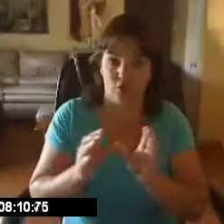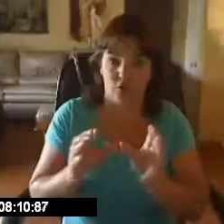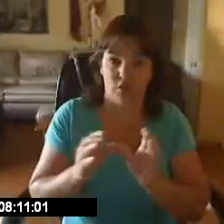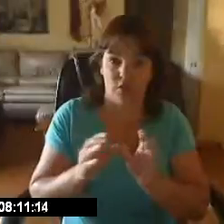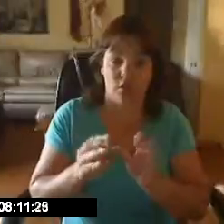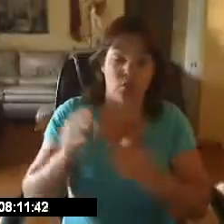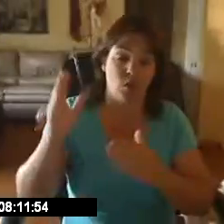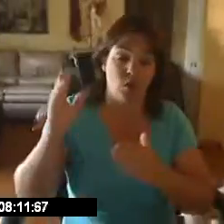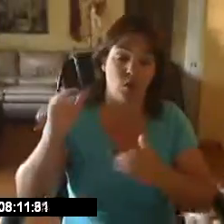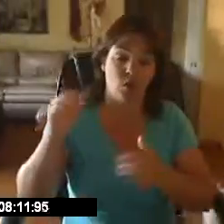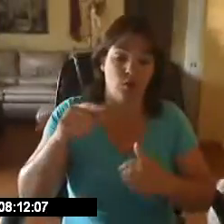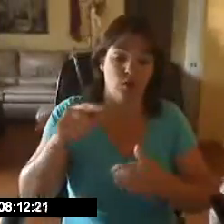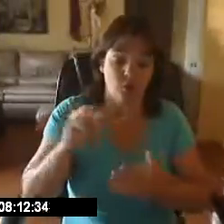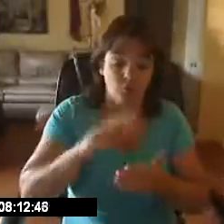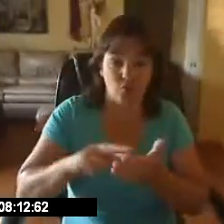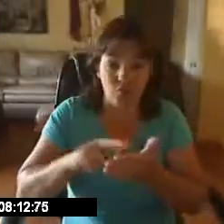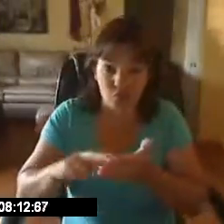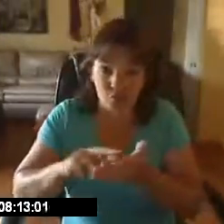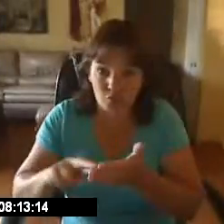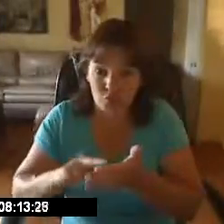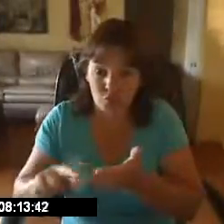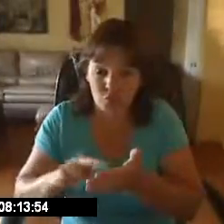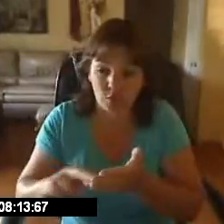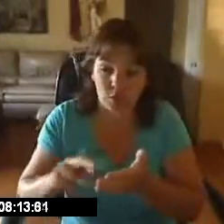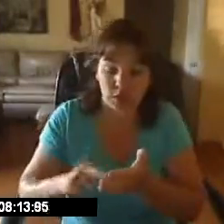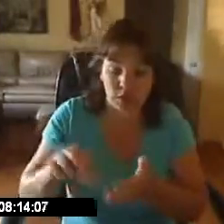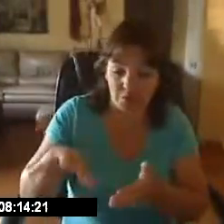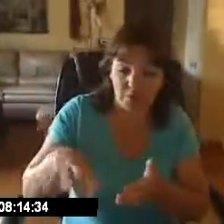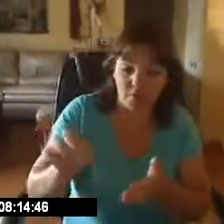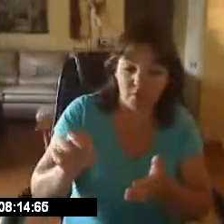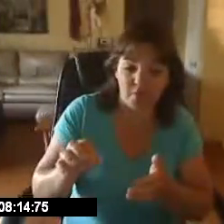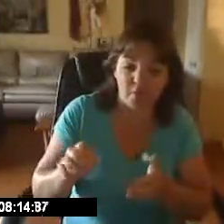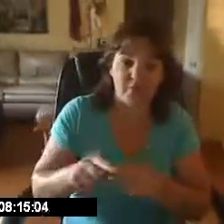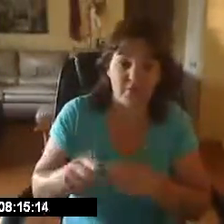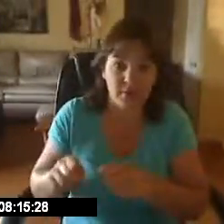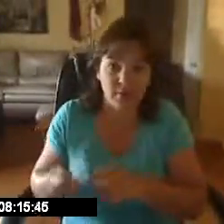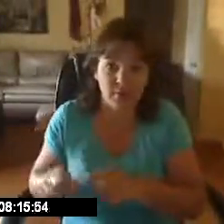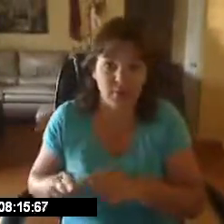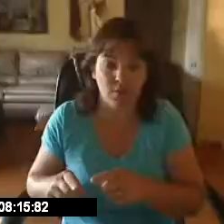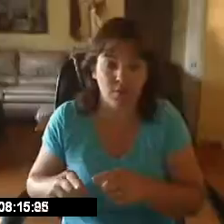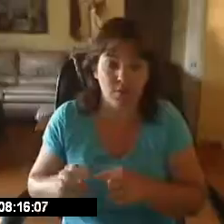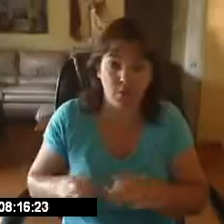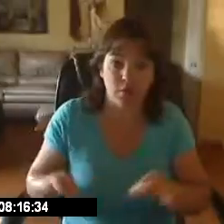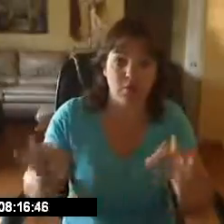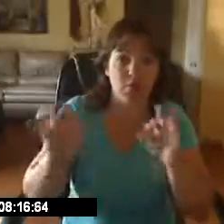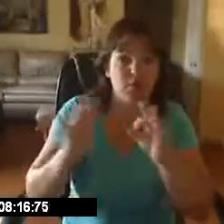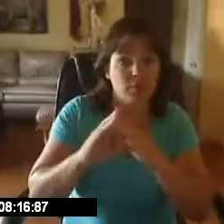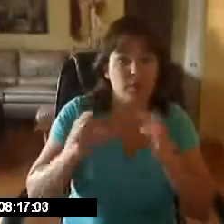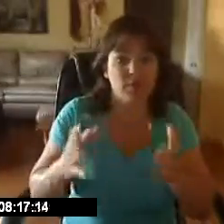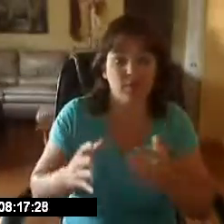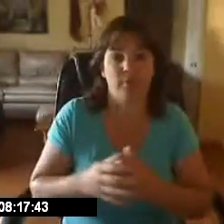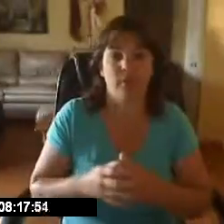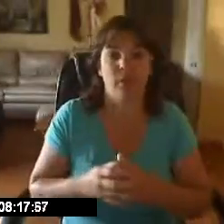research on RID's website to find out more specific details related to that, and I'll be chatting with you again very soon.